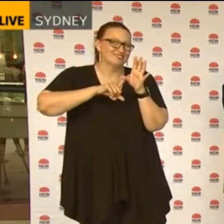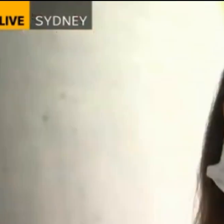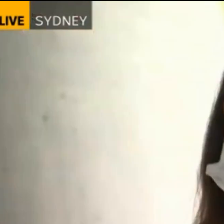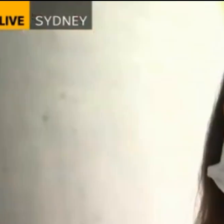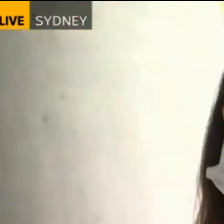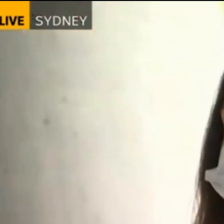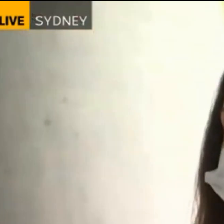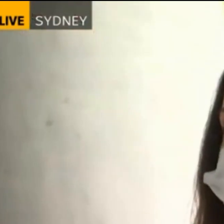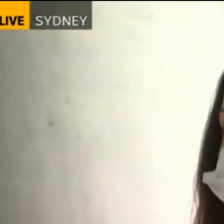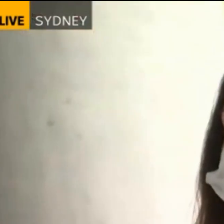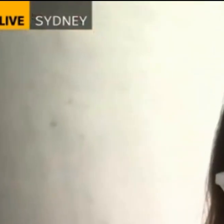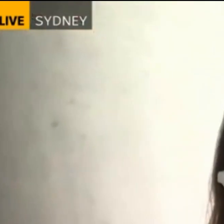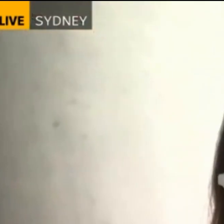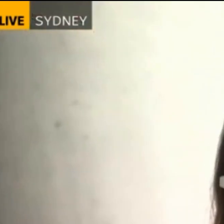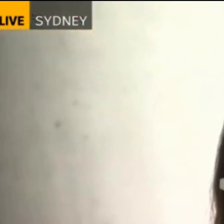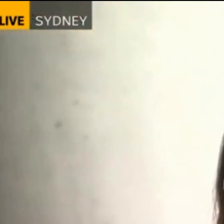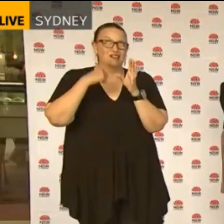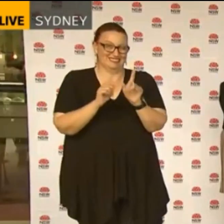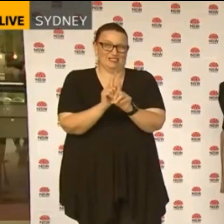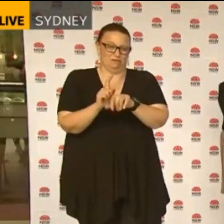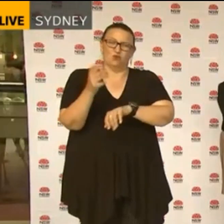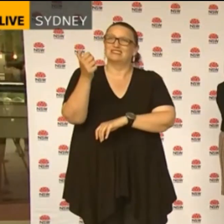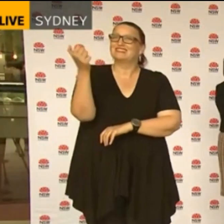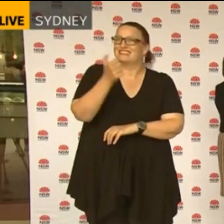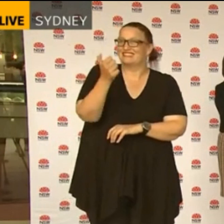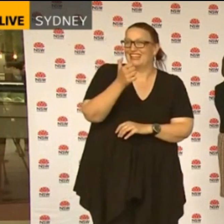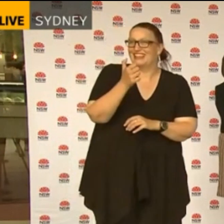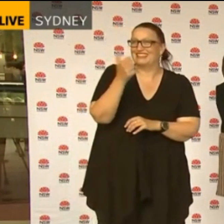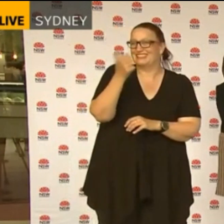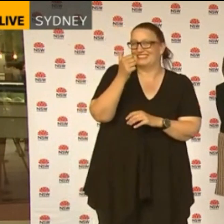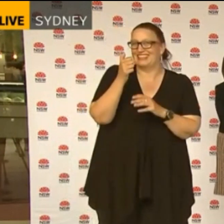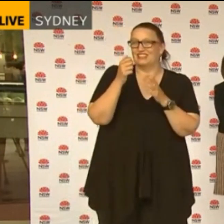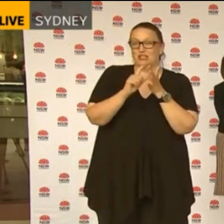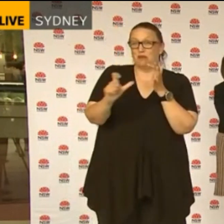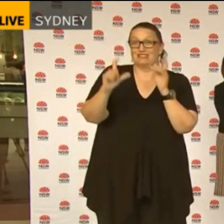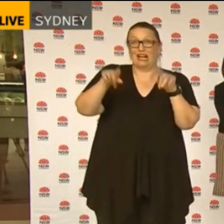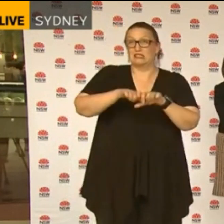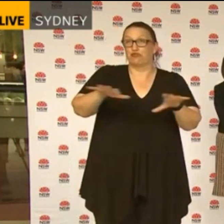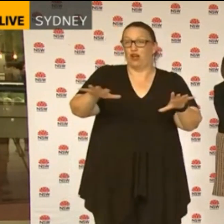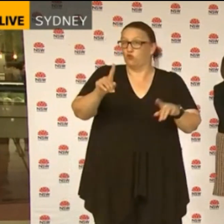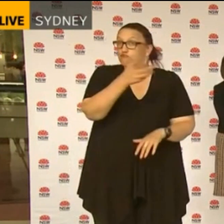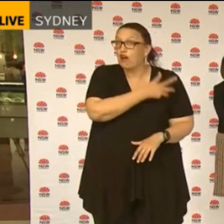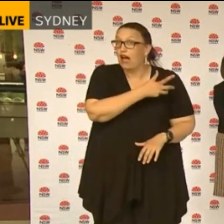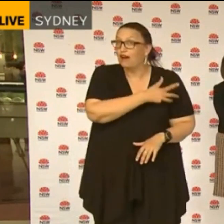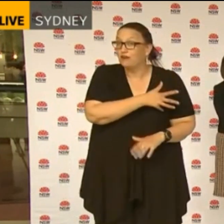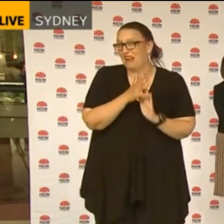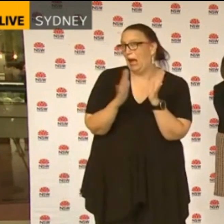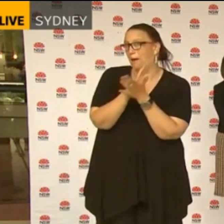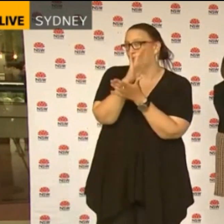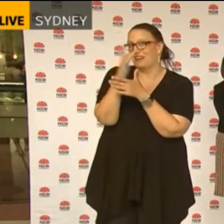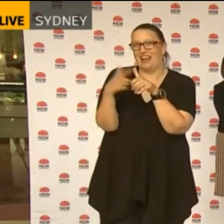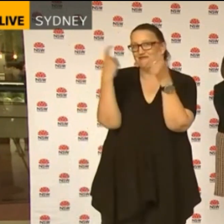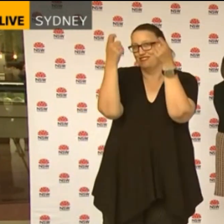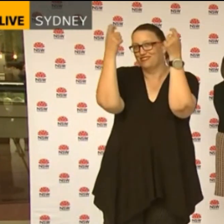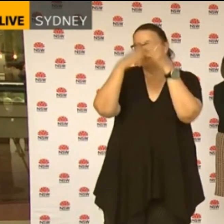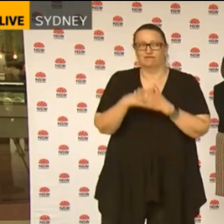tomorrow from the start of the Northern Beaches outbreak. I am really proud of the Northern Beaches community. They came